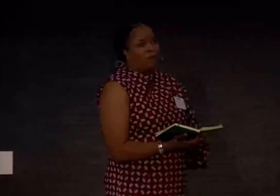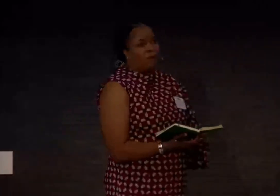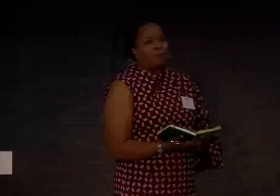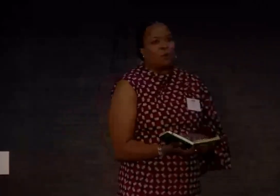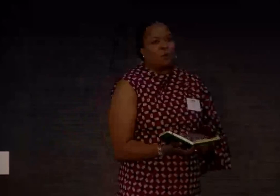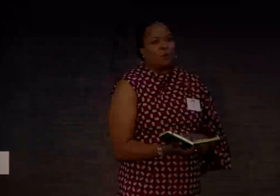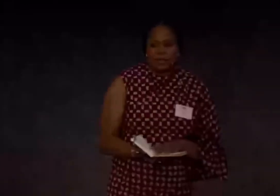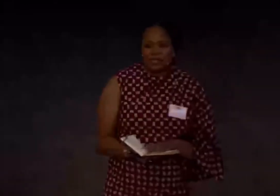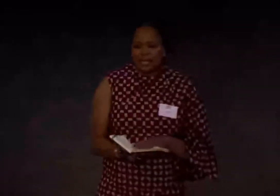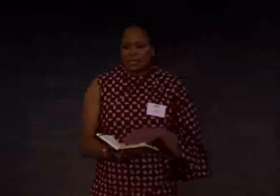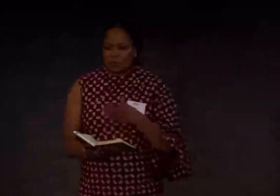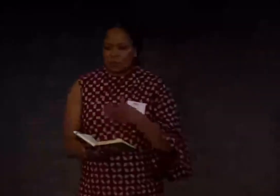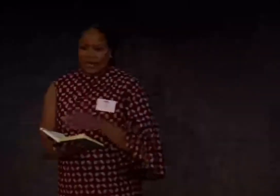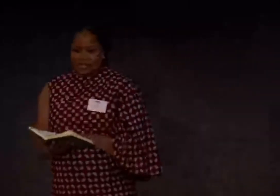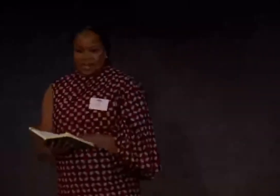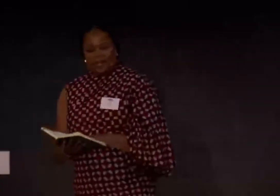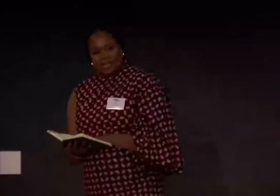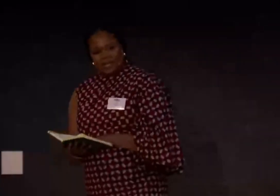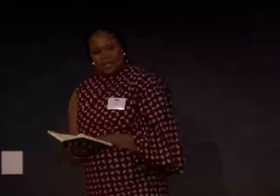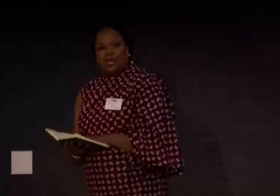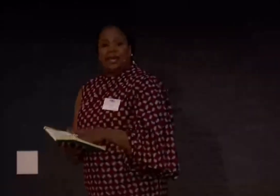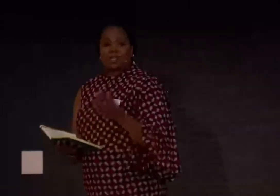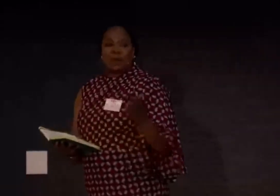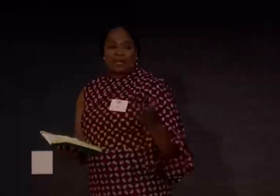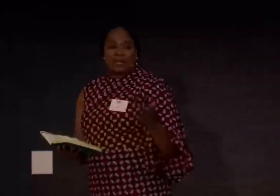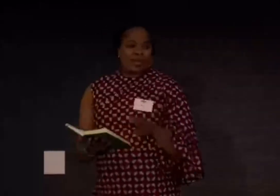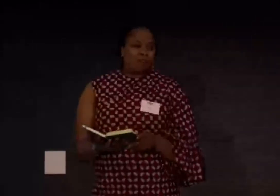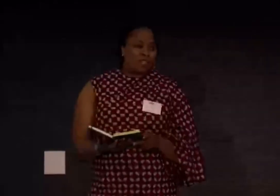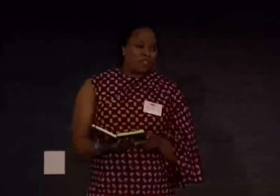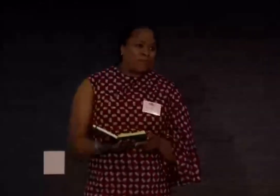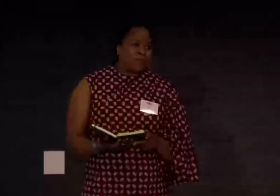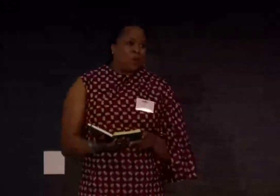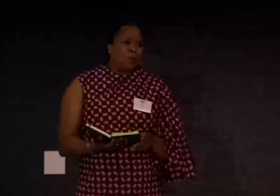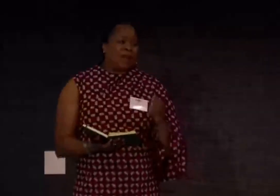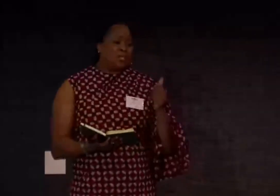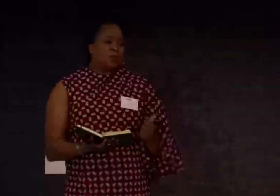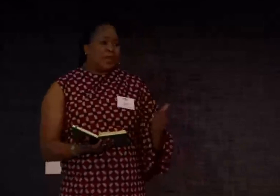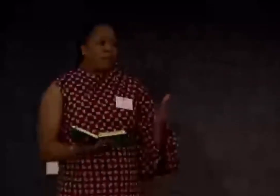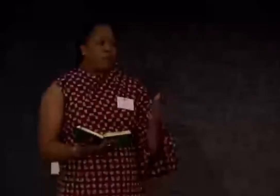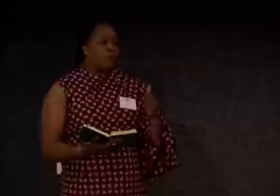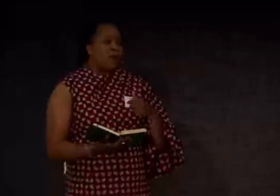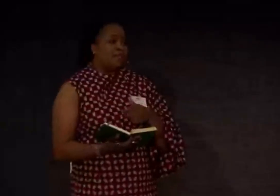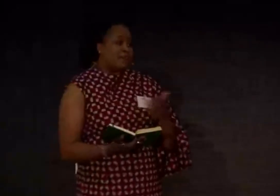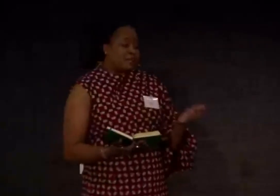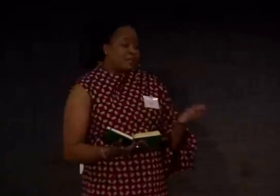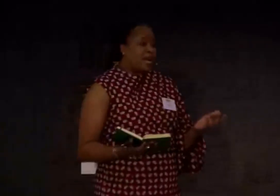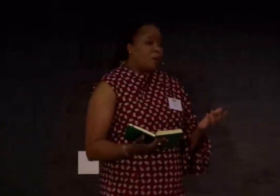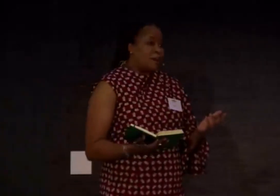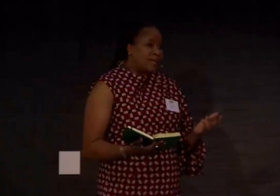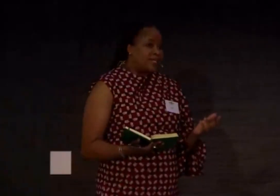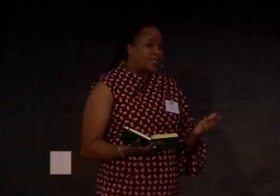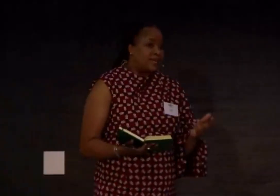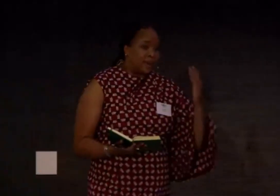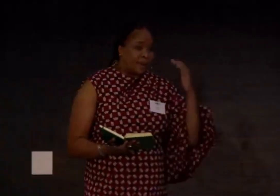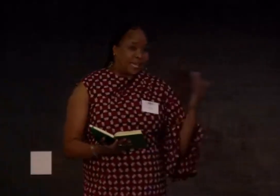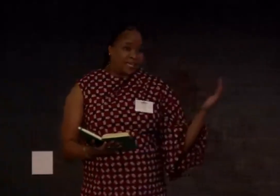One of the big goals for IRMSA in the next 2-3 years is that we're looking at expanding our market reach. We plan to do that through diversifying our